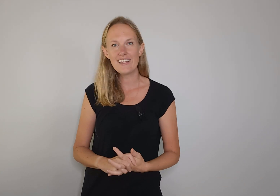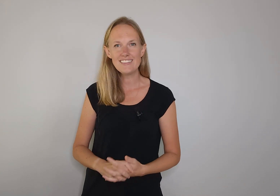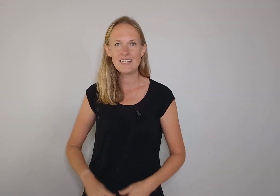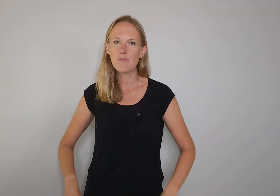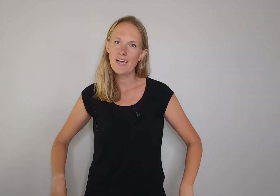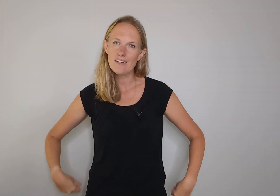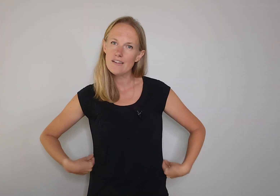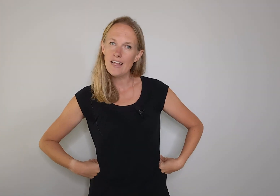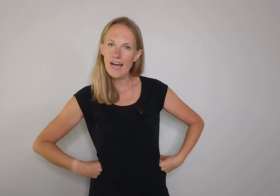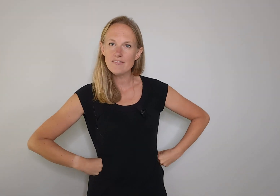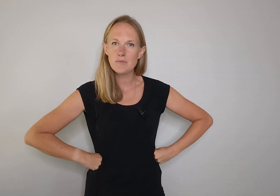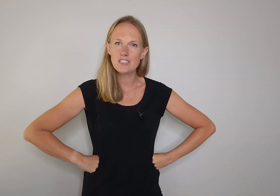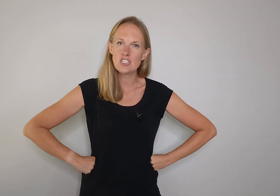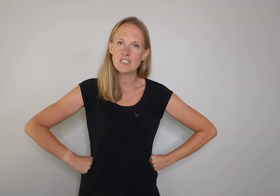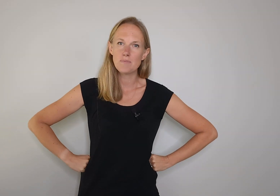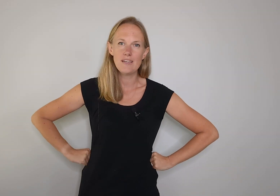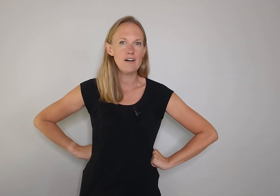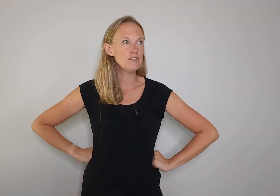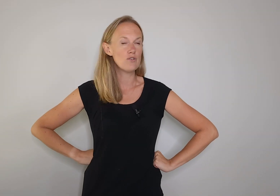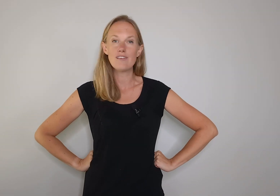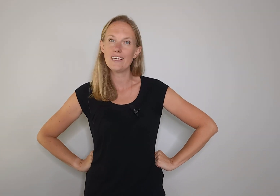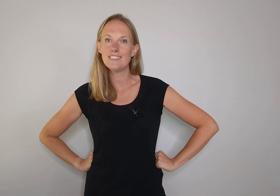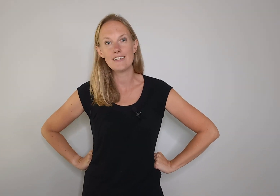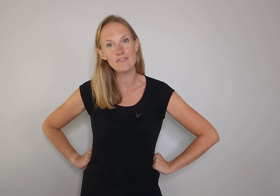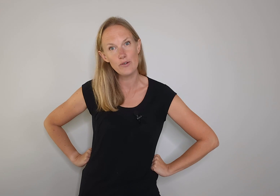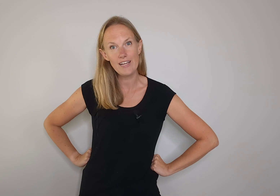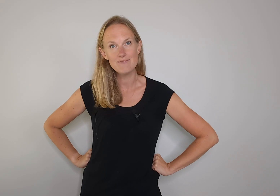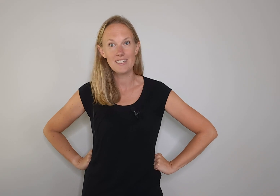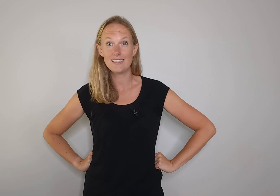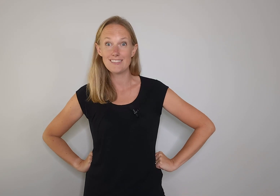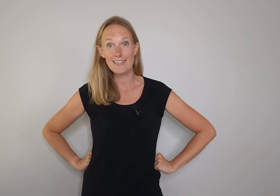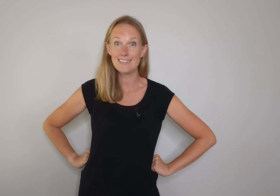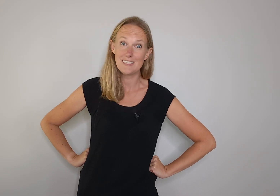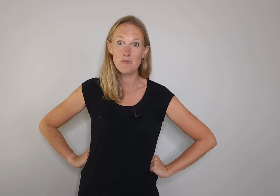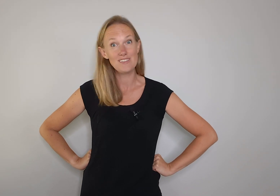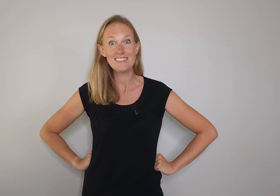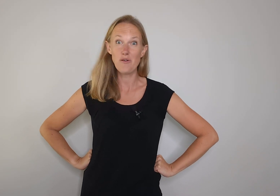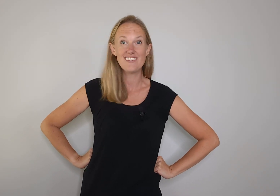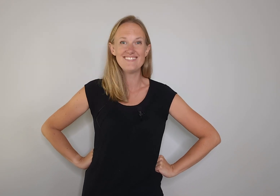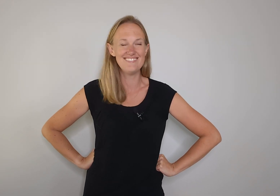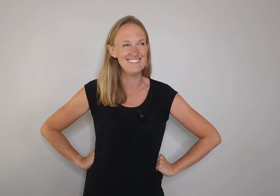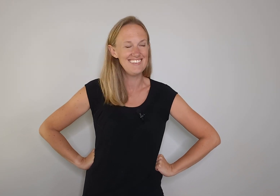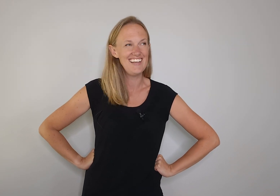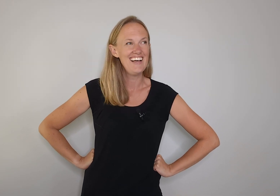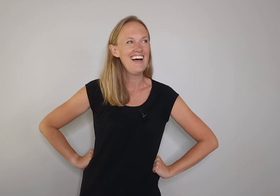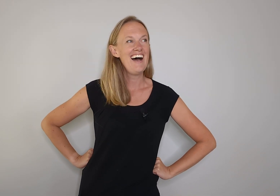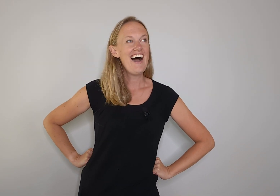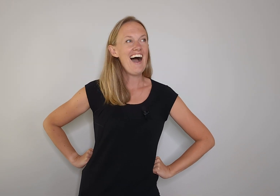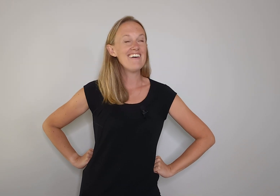Northland and we had a good laugh about a church being called Northland down in Florida because to us it seemed really south. We